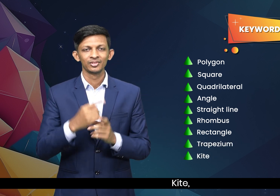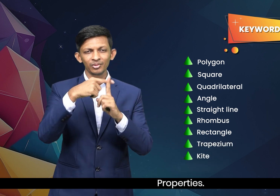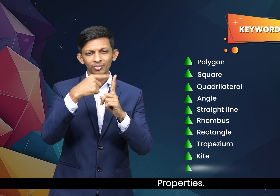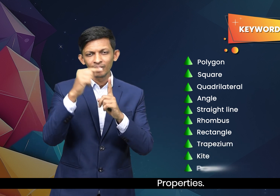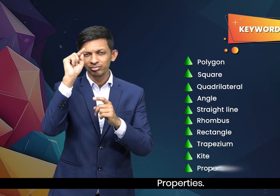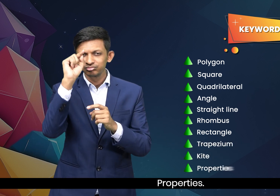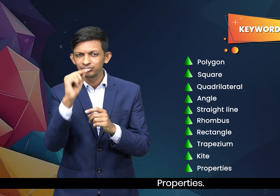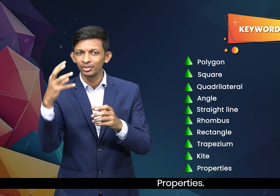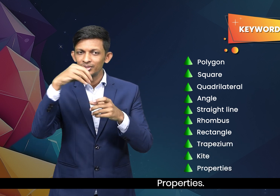Properties.